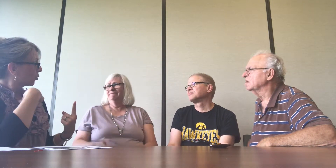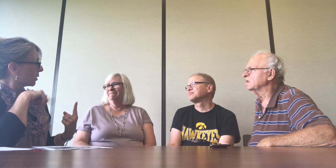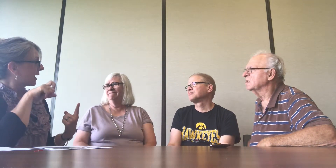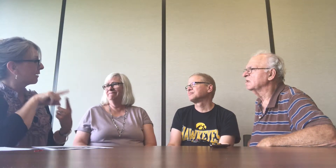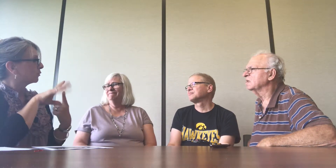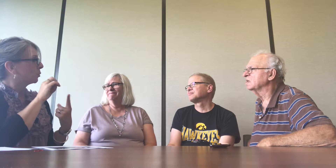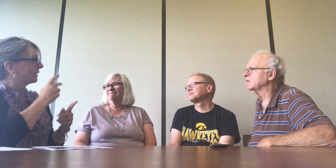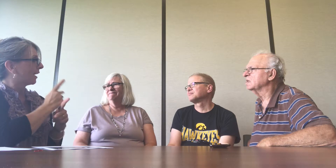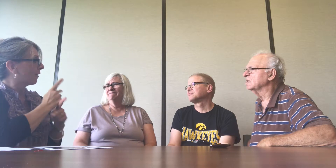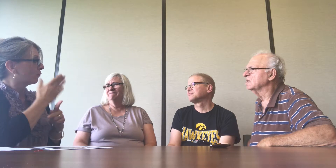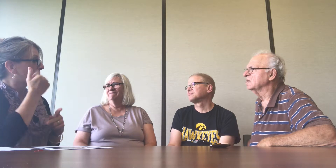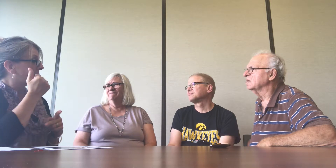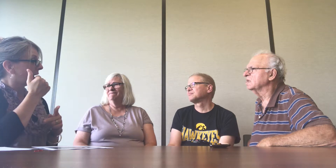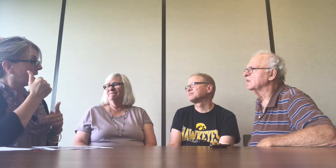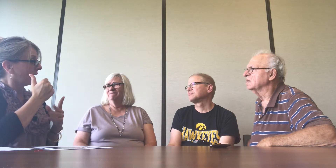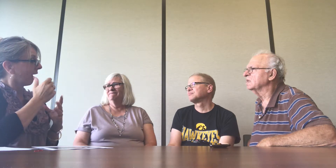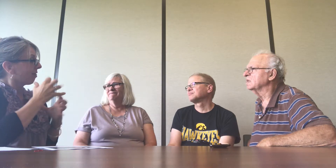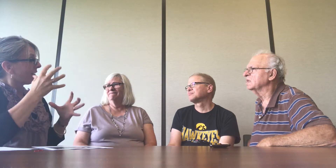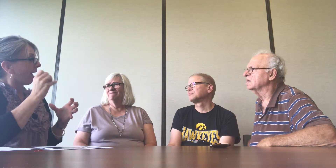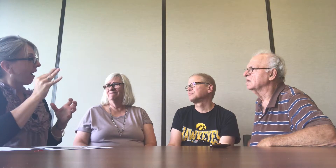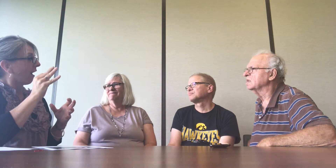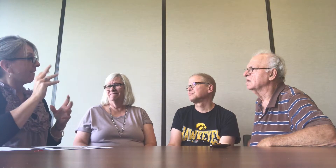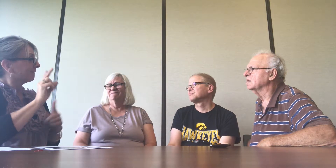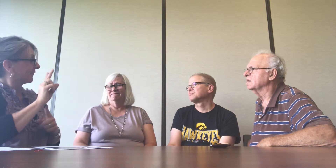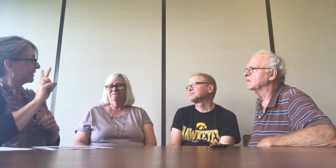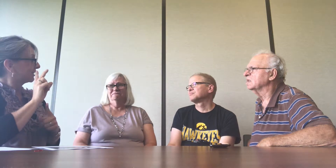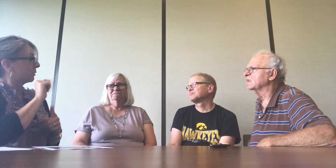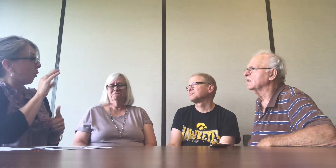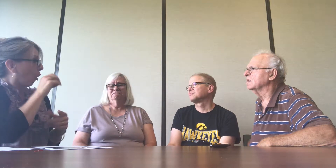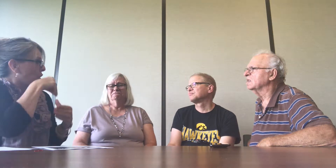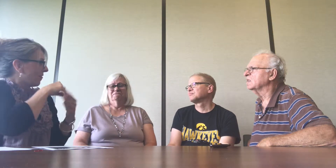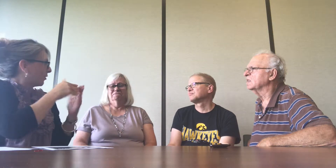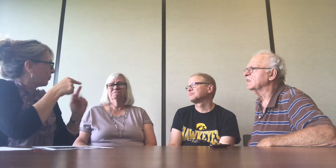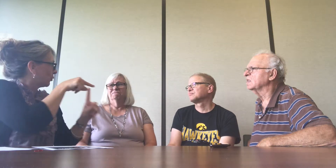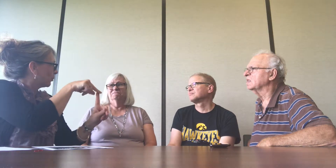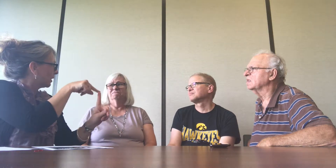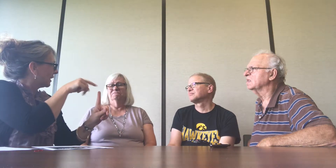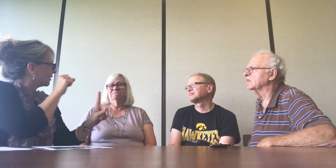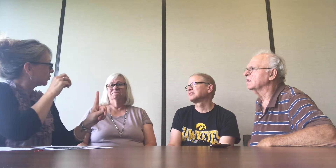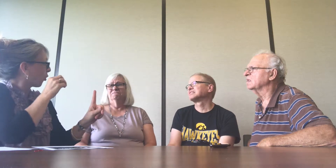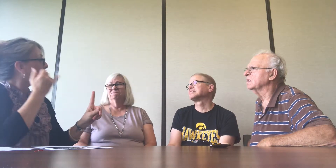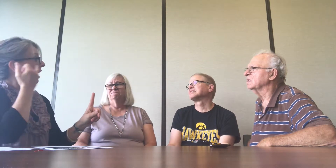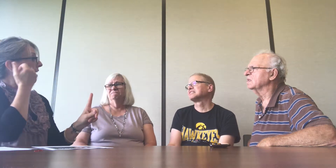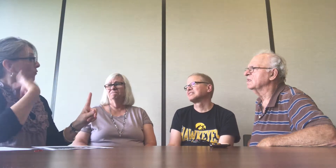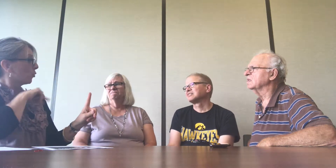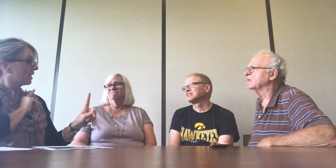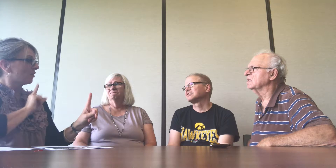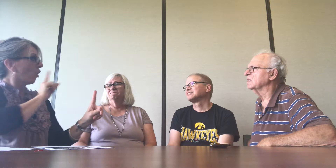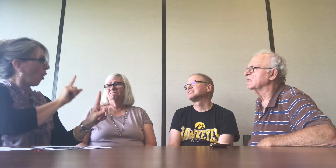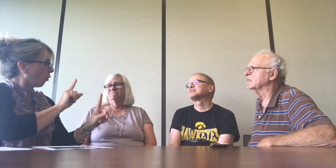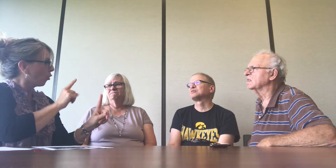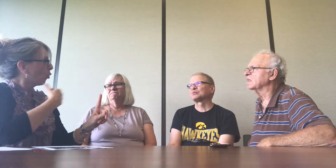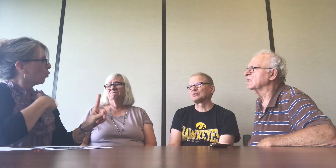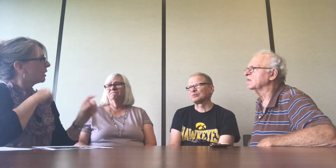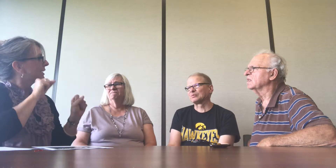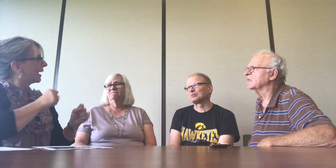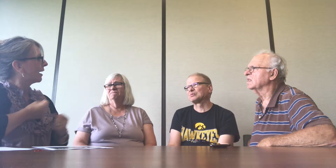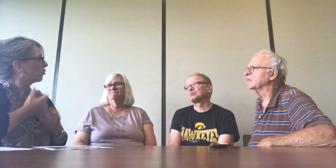Jennifer, you're right, but we have to be careful because a lot of our victims are in the